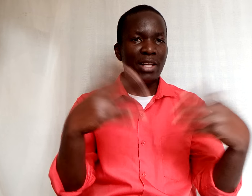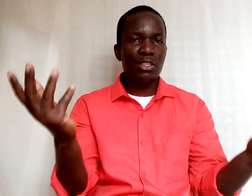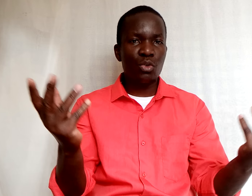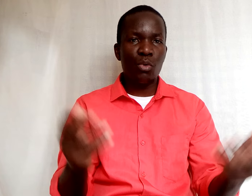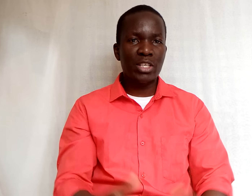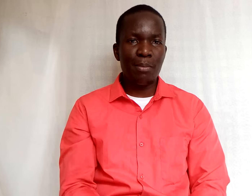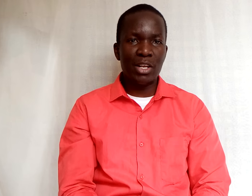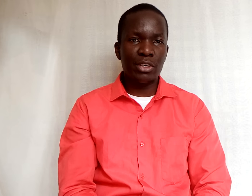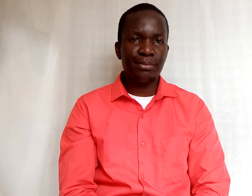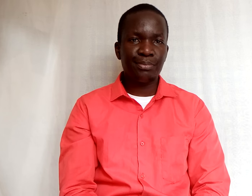one's a watermelon.